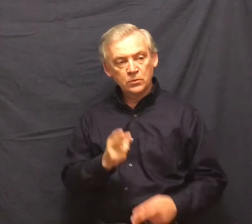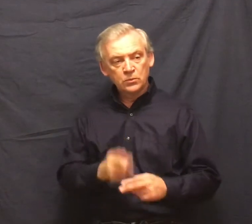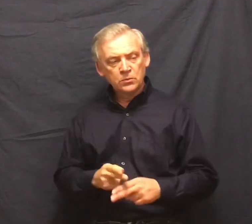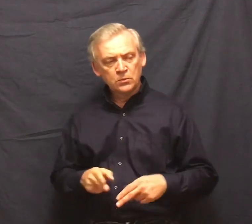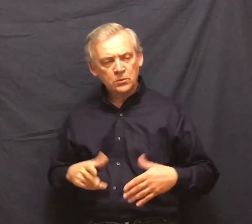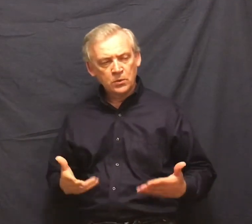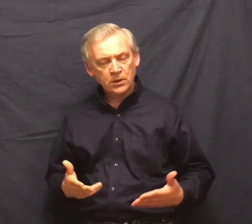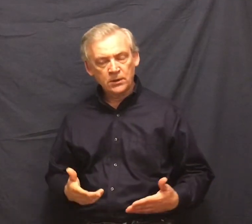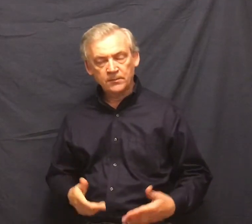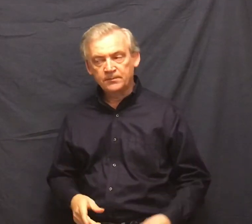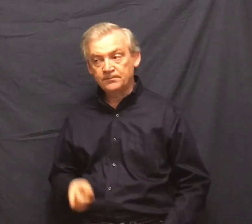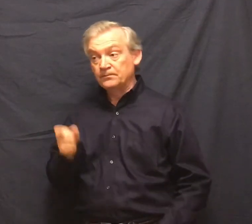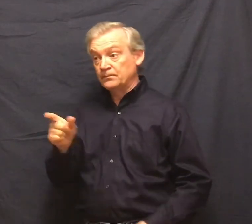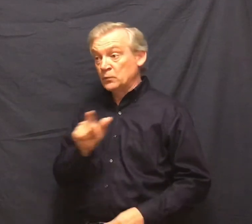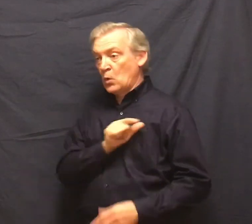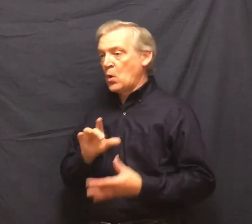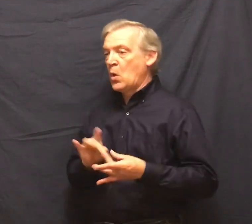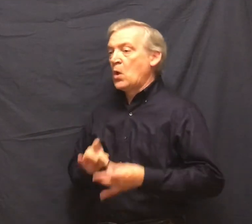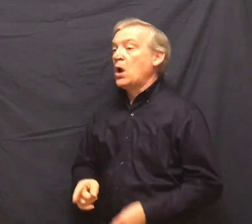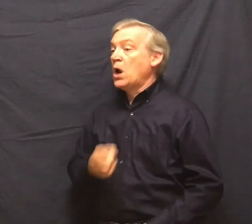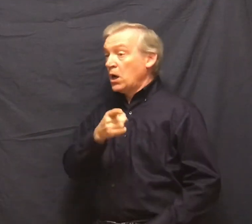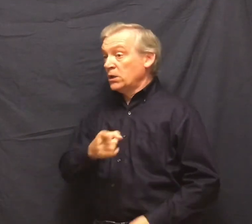George said his name's Lenny Small.